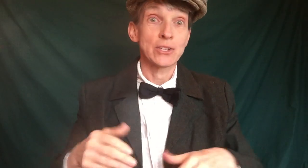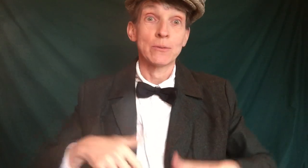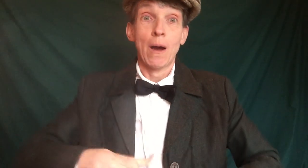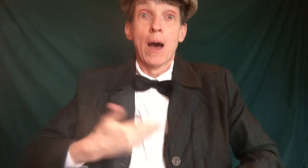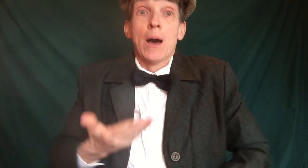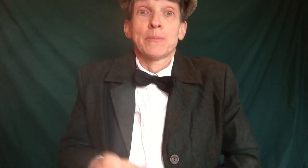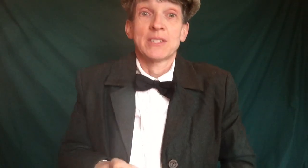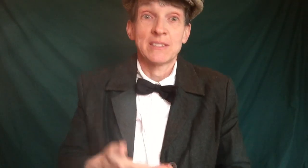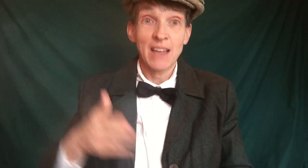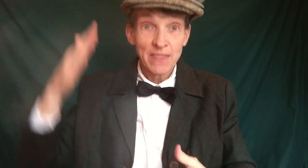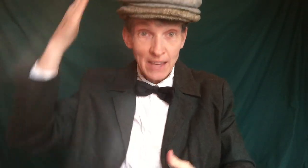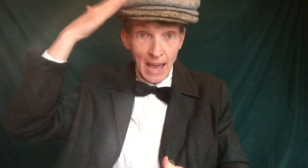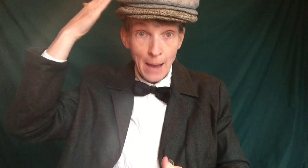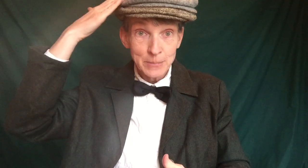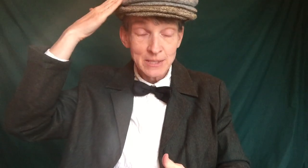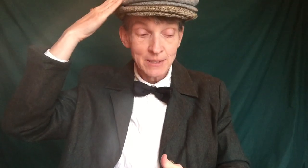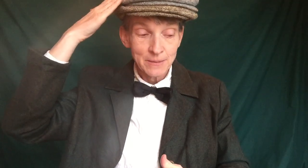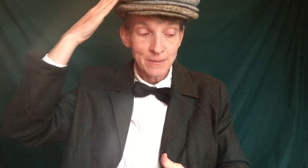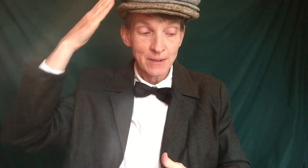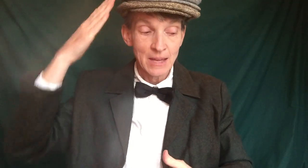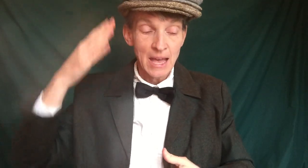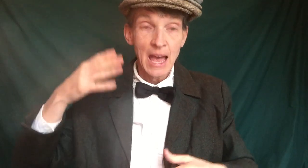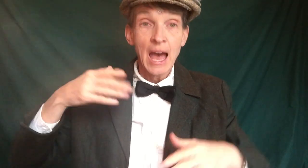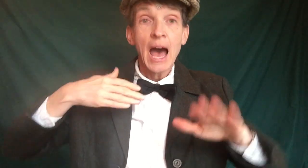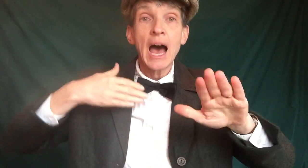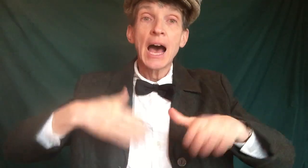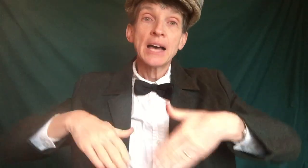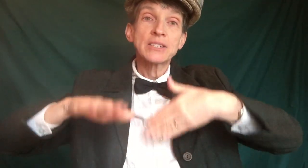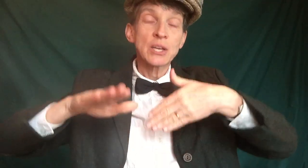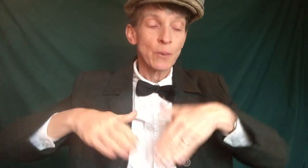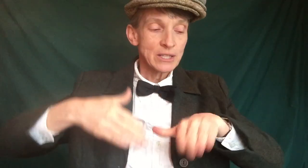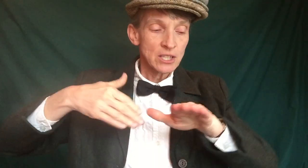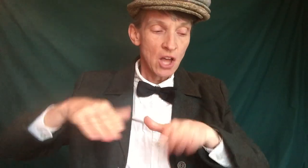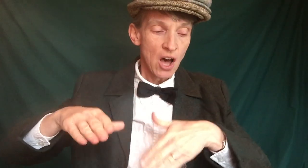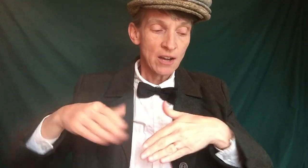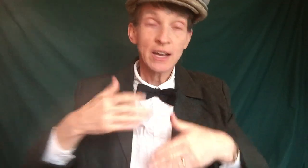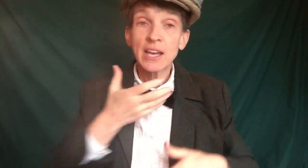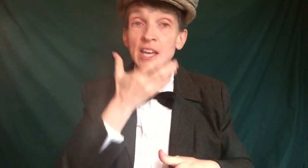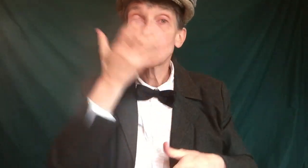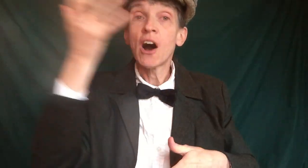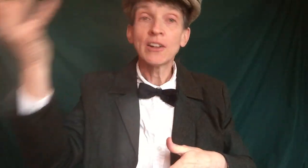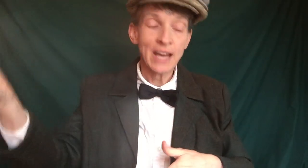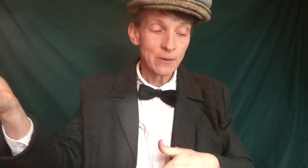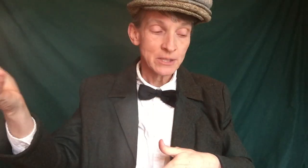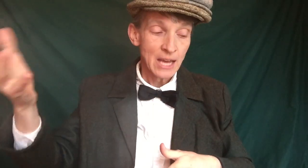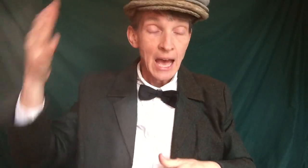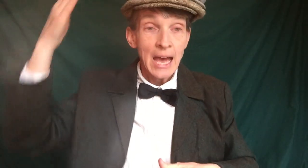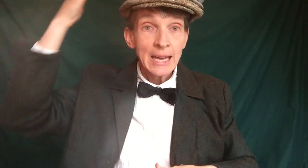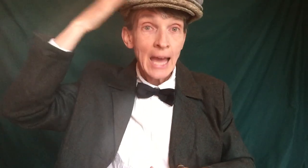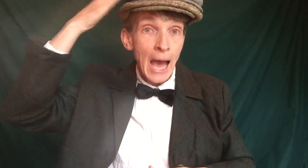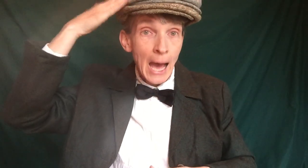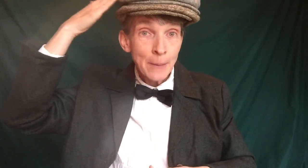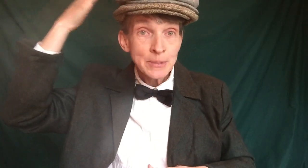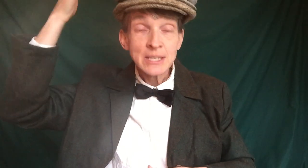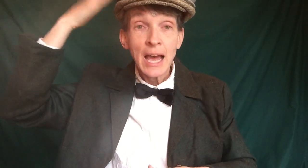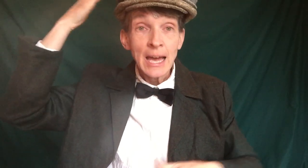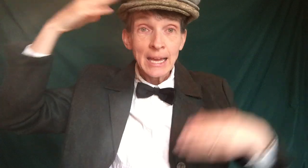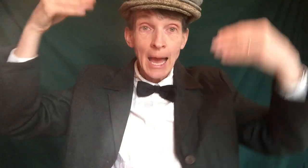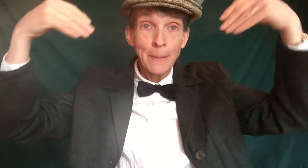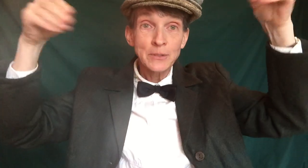to upset the caps. As he went along, he called out, "Caps! Caps